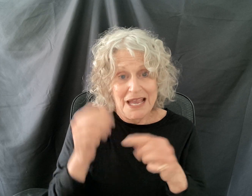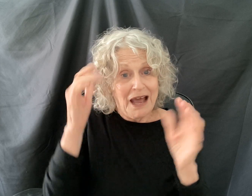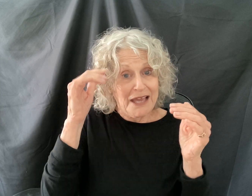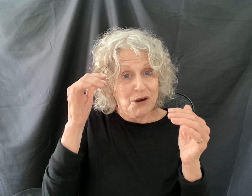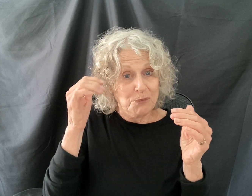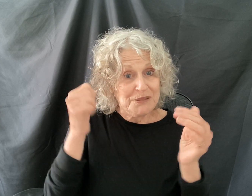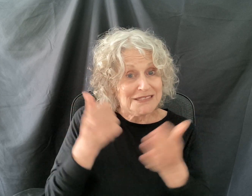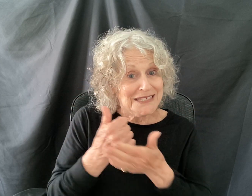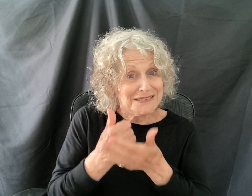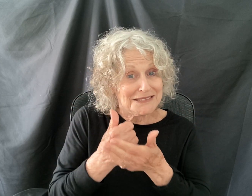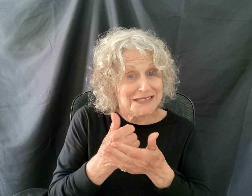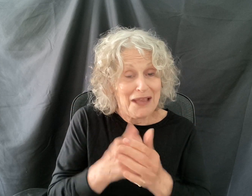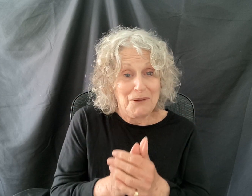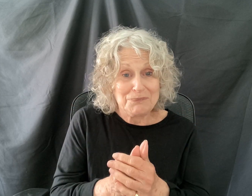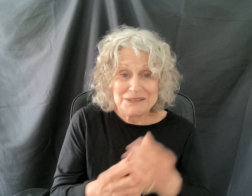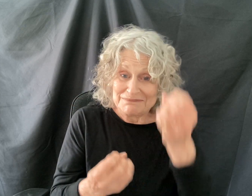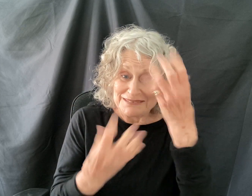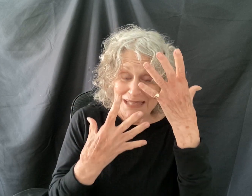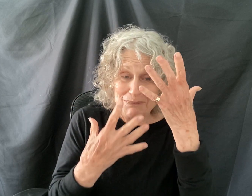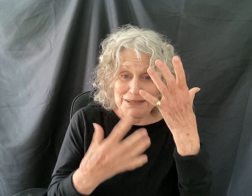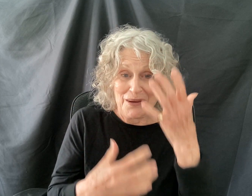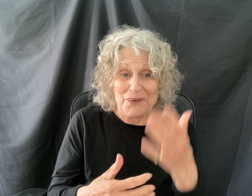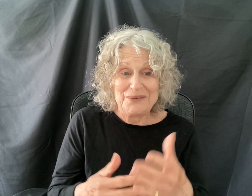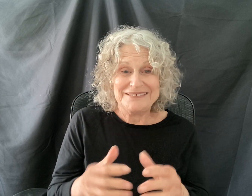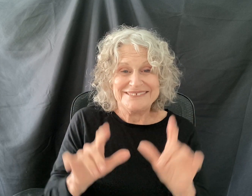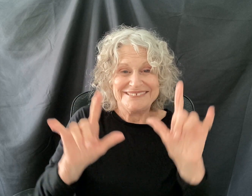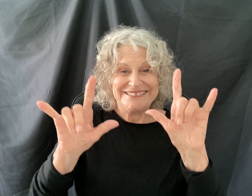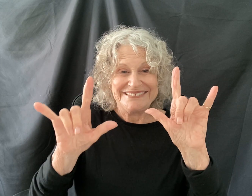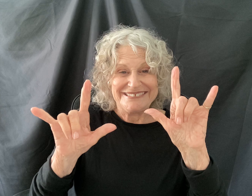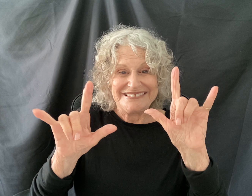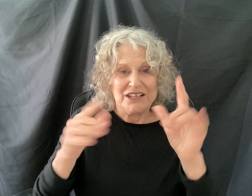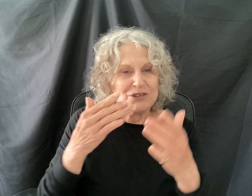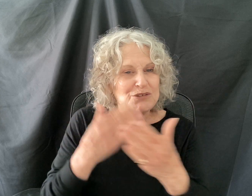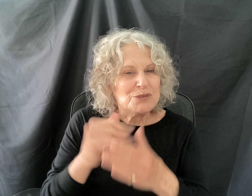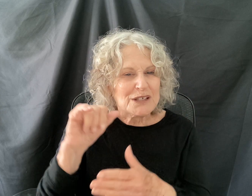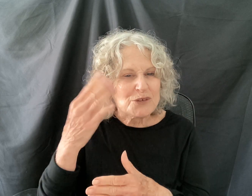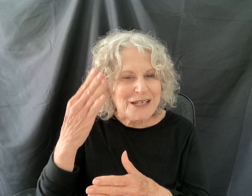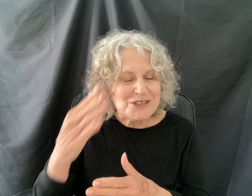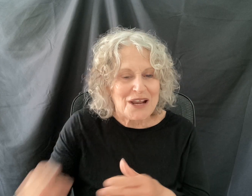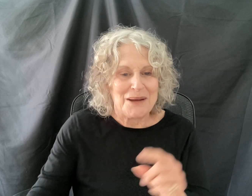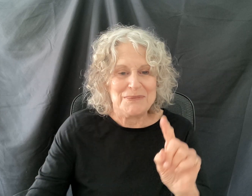I hope these hints helped. Let me know. You're doing a great job.